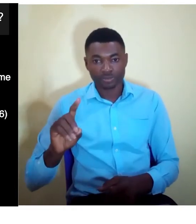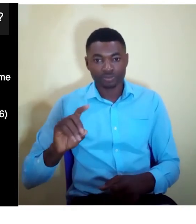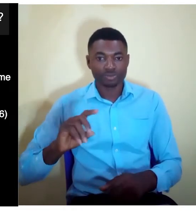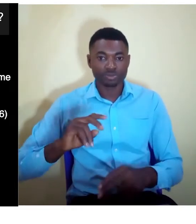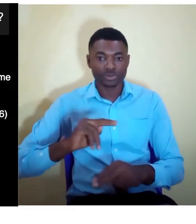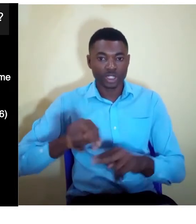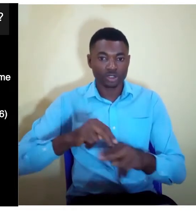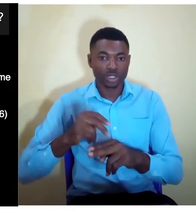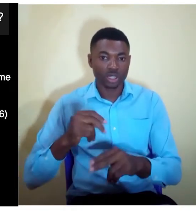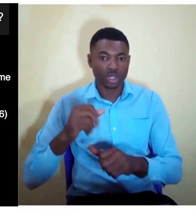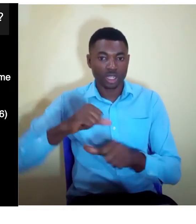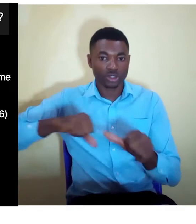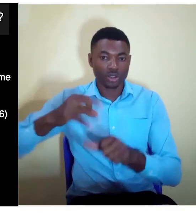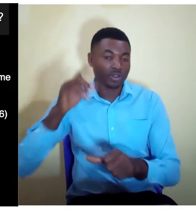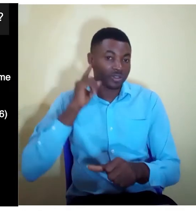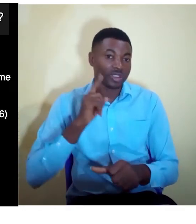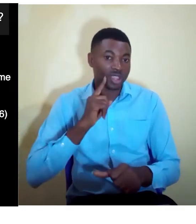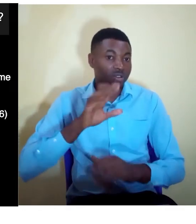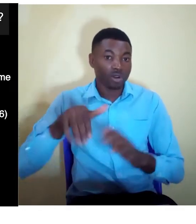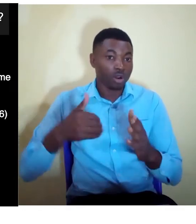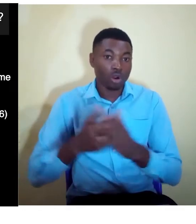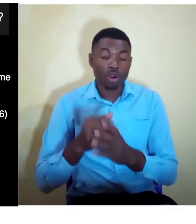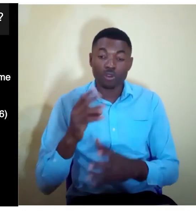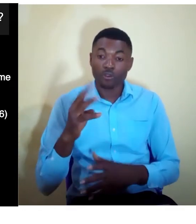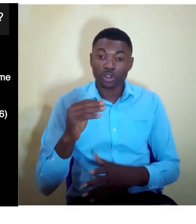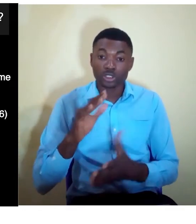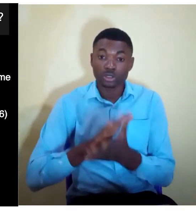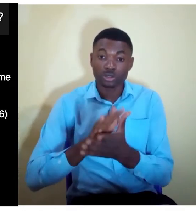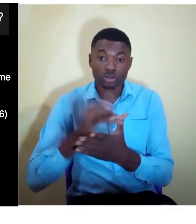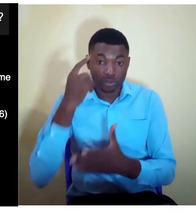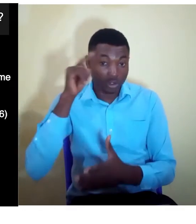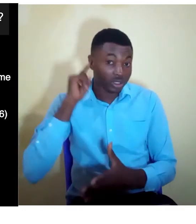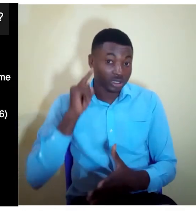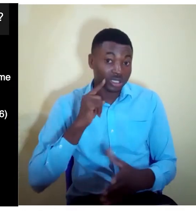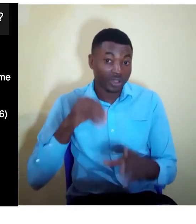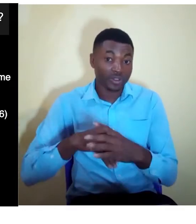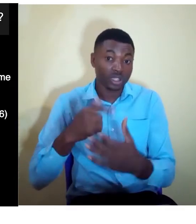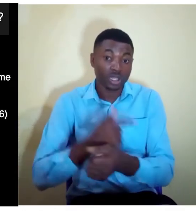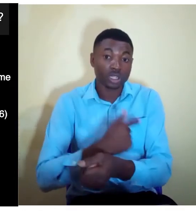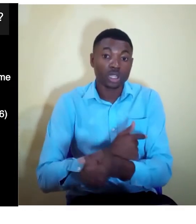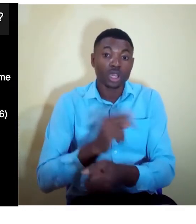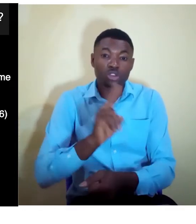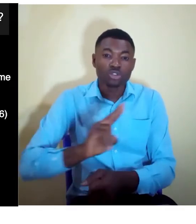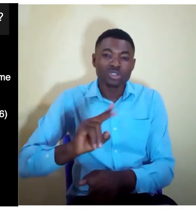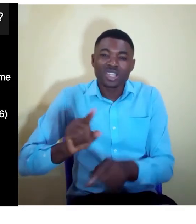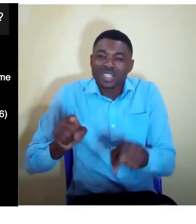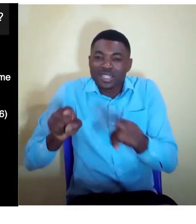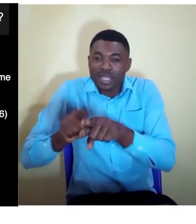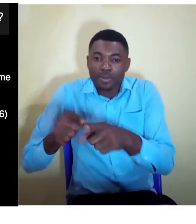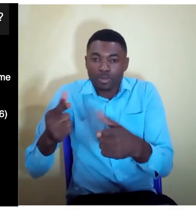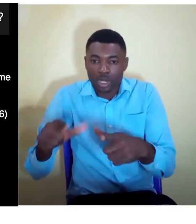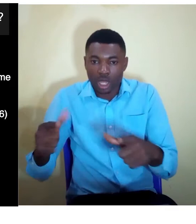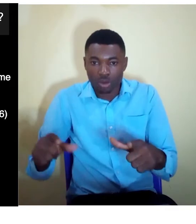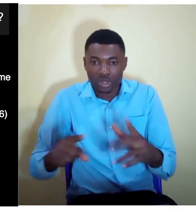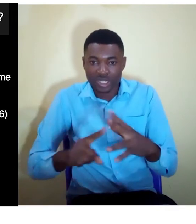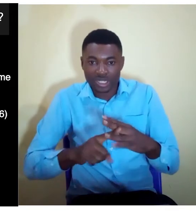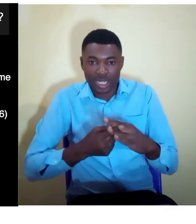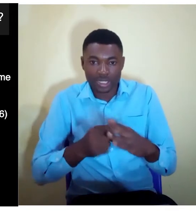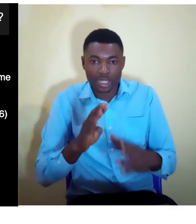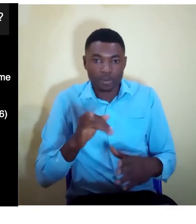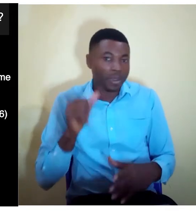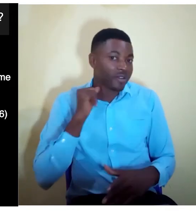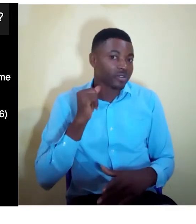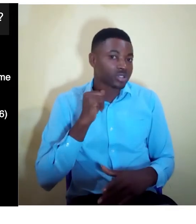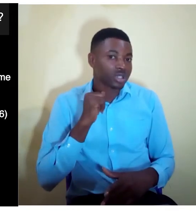of the 14 schools for the deaf in Ghana use the same language begun by the father of sign language in Ghana,